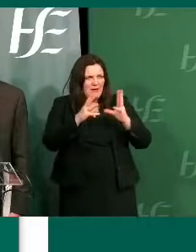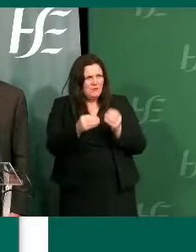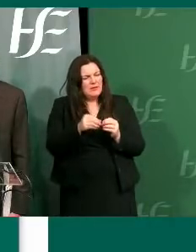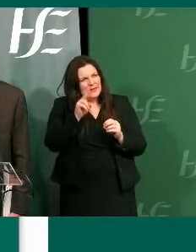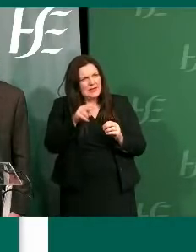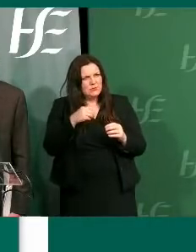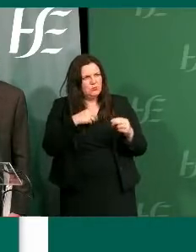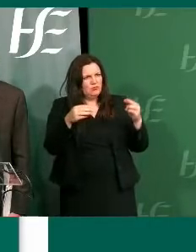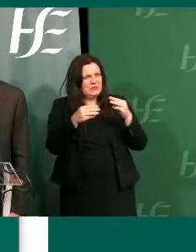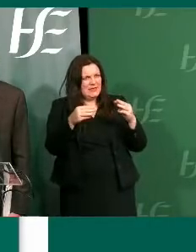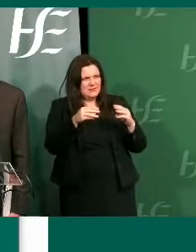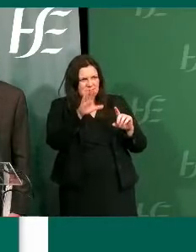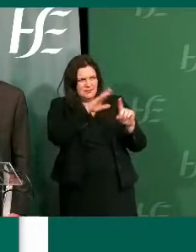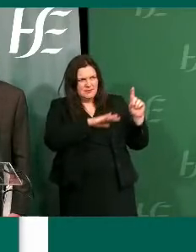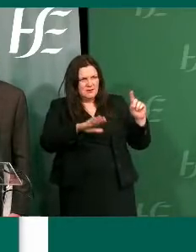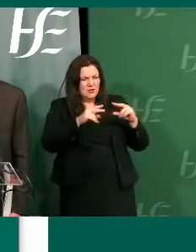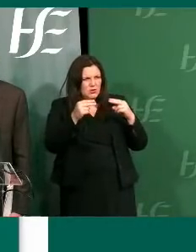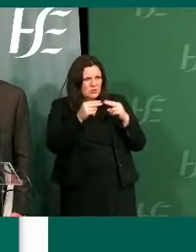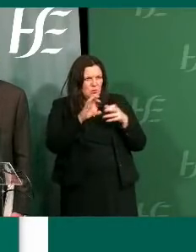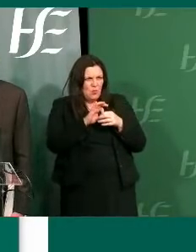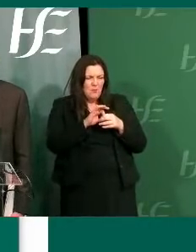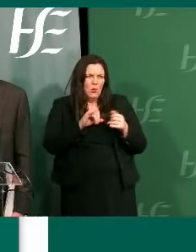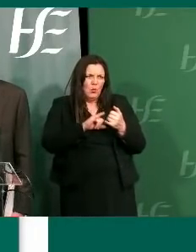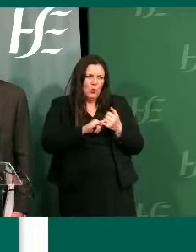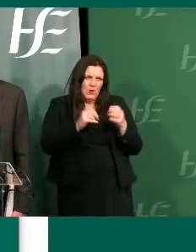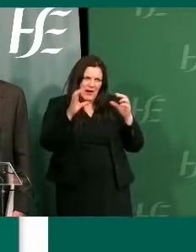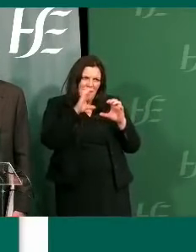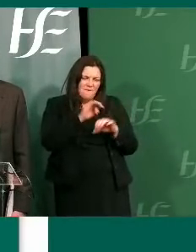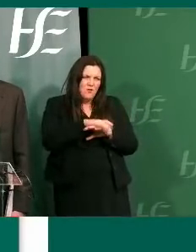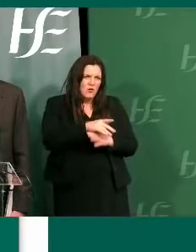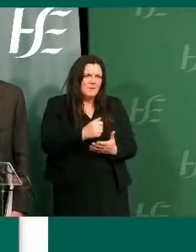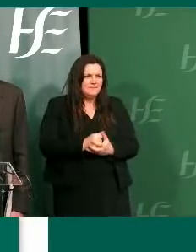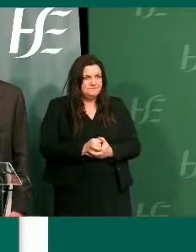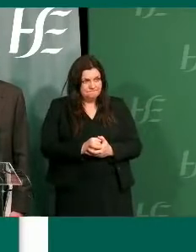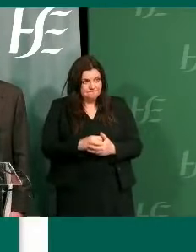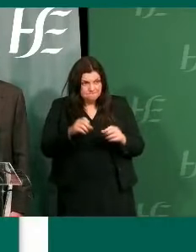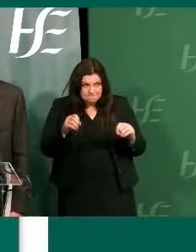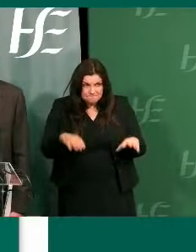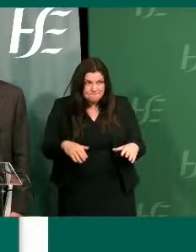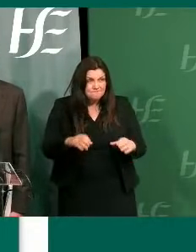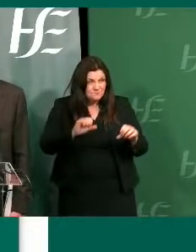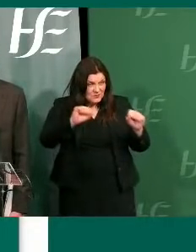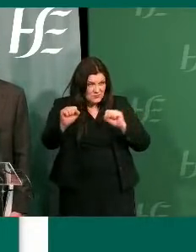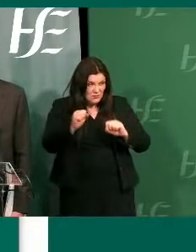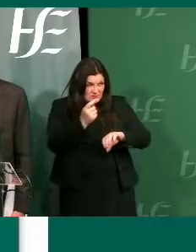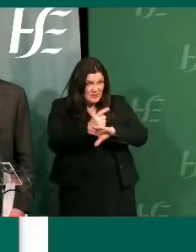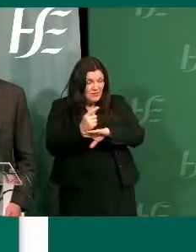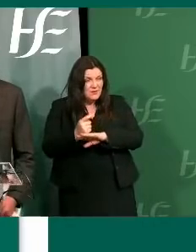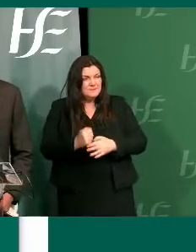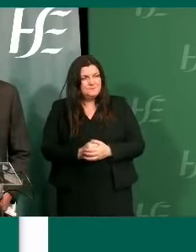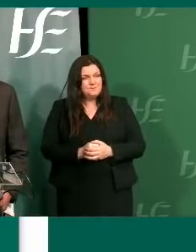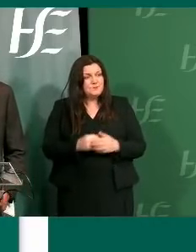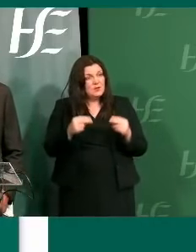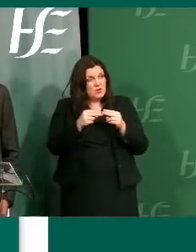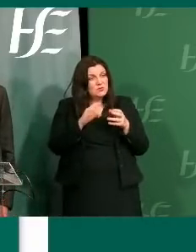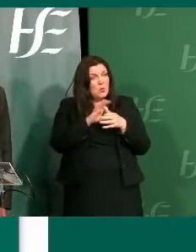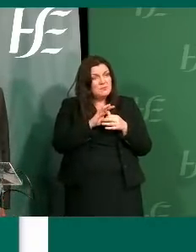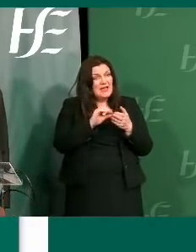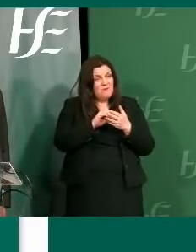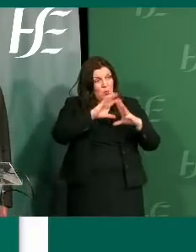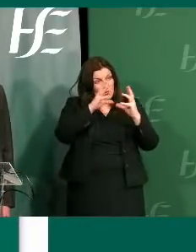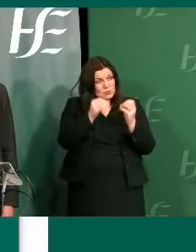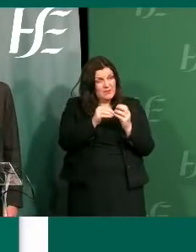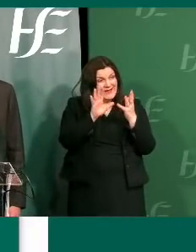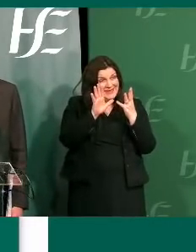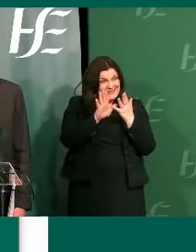protect the people who they care for and of course the services that they're in. And nursing homes, 10 outbreaks in